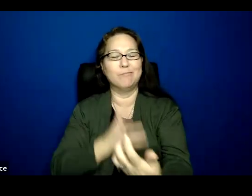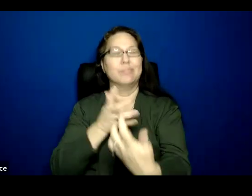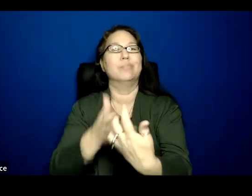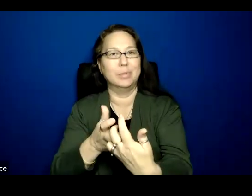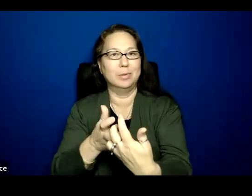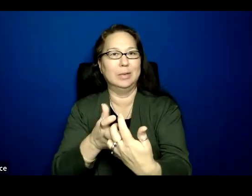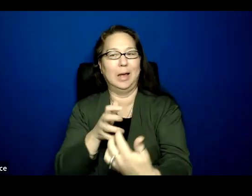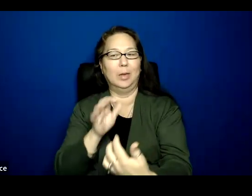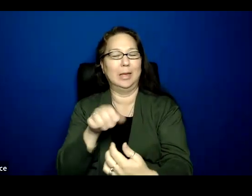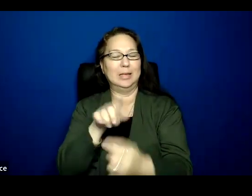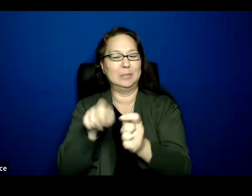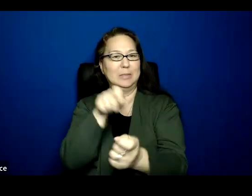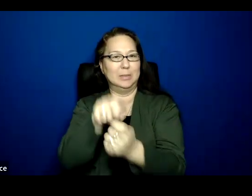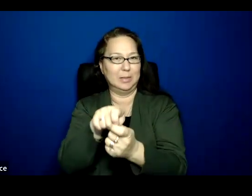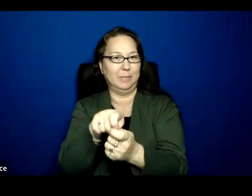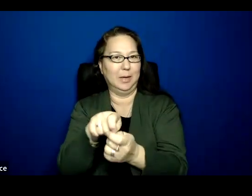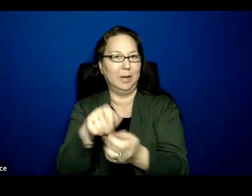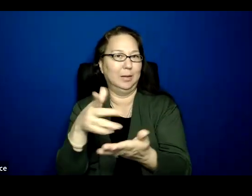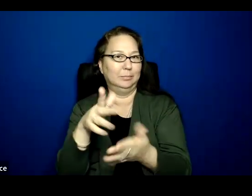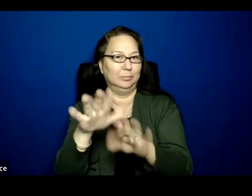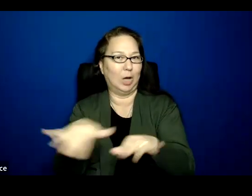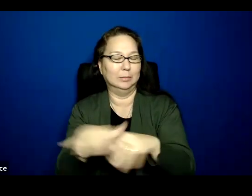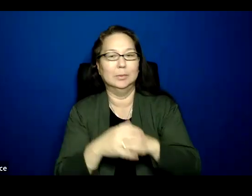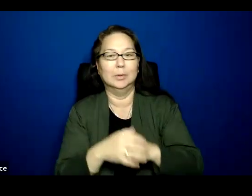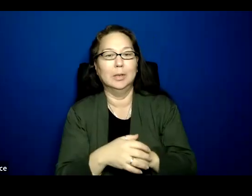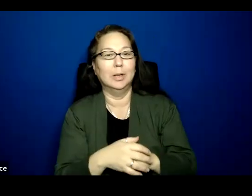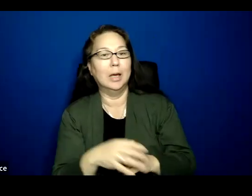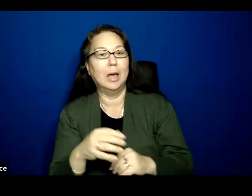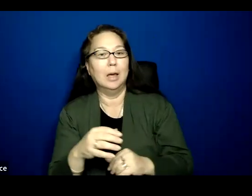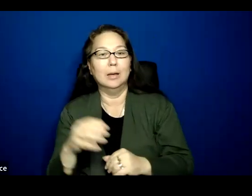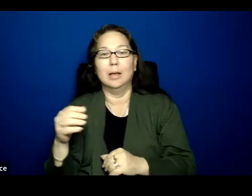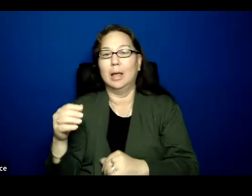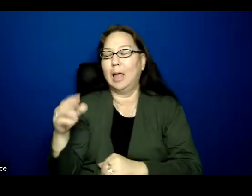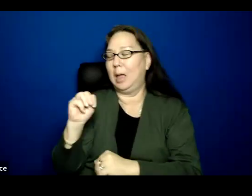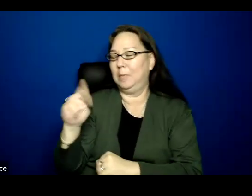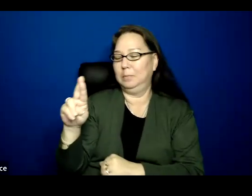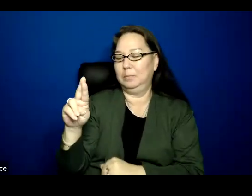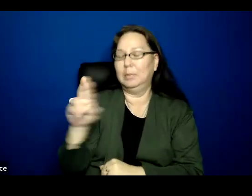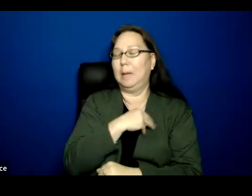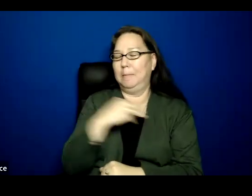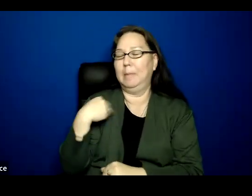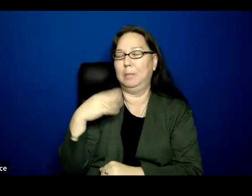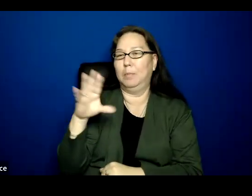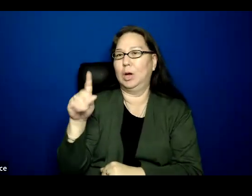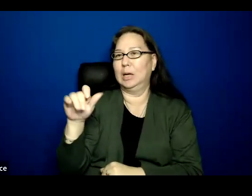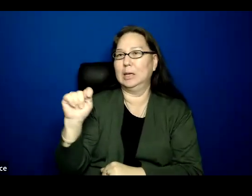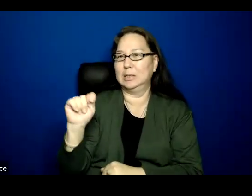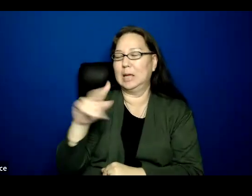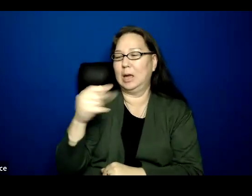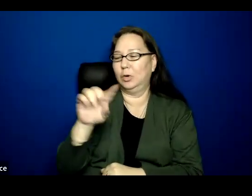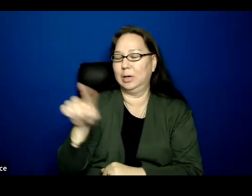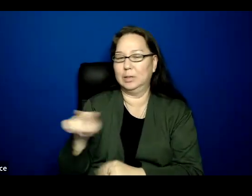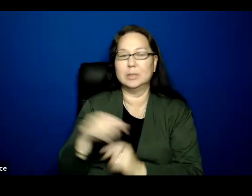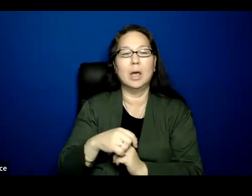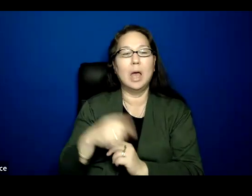here. It's a comment, and I'm just thinking about this as we go into budget season. I have struggled at times, and the superintendent knows this, with the way